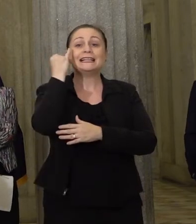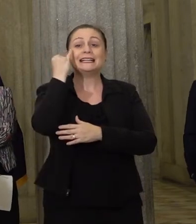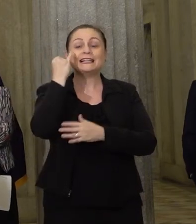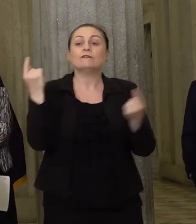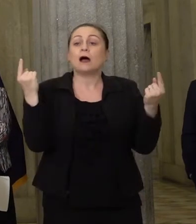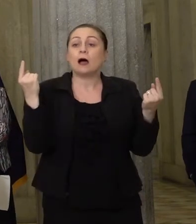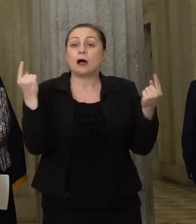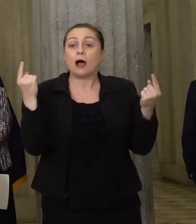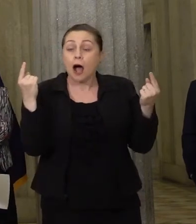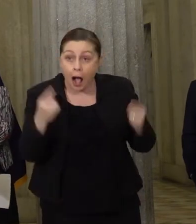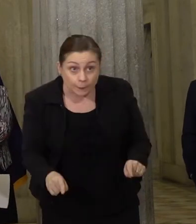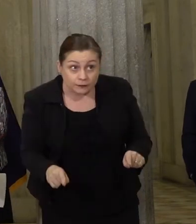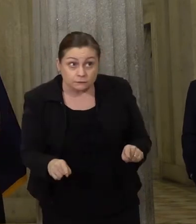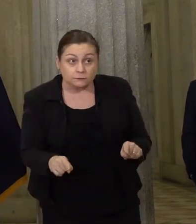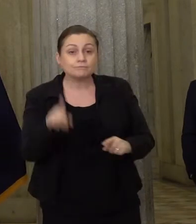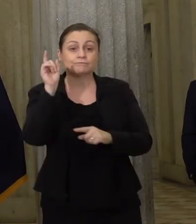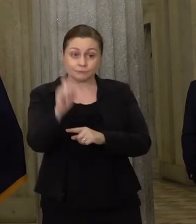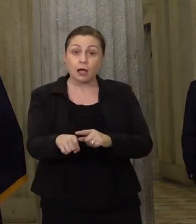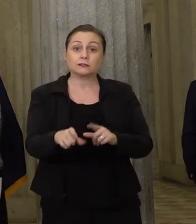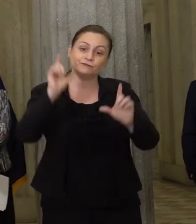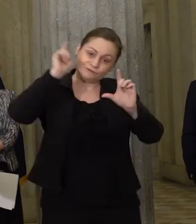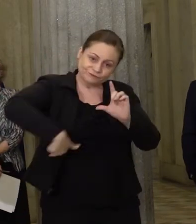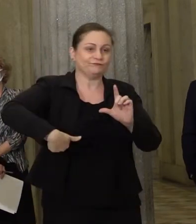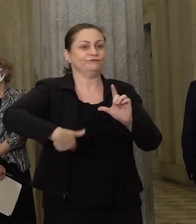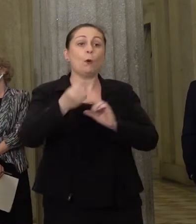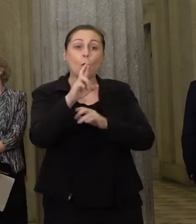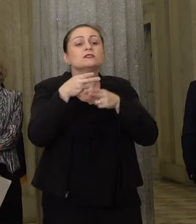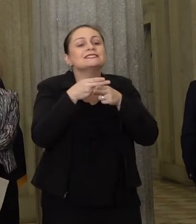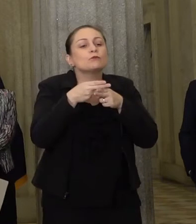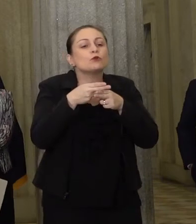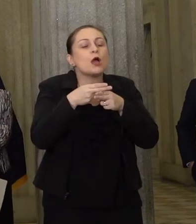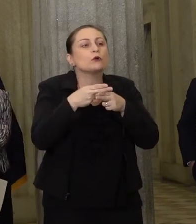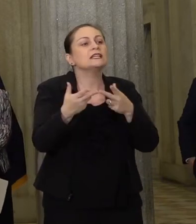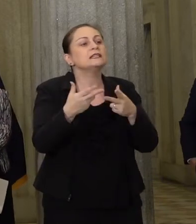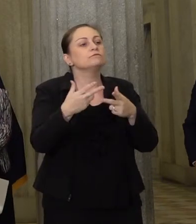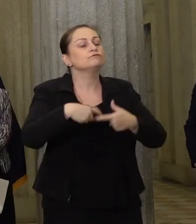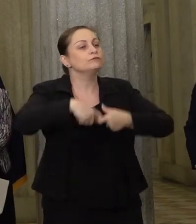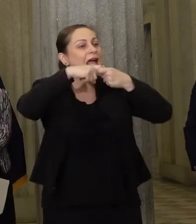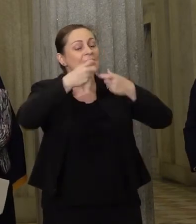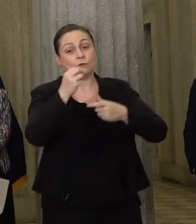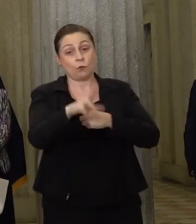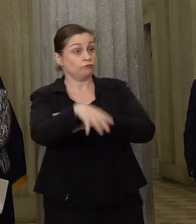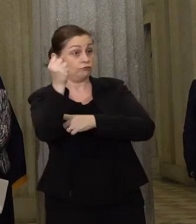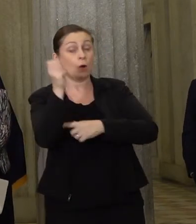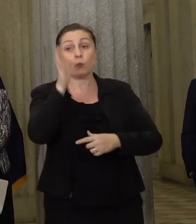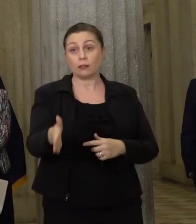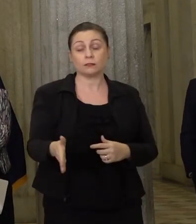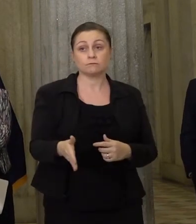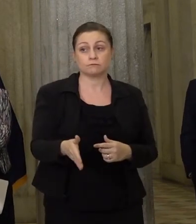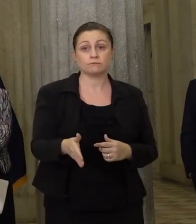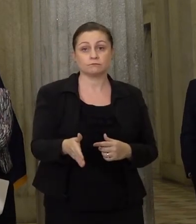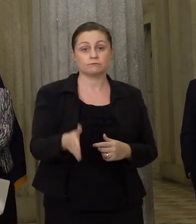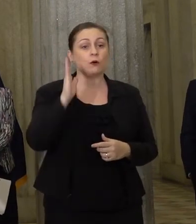that we need to actually revoke the license or temporarily suspend the license, we'll do that.